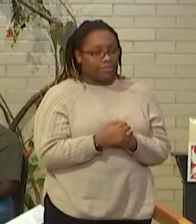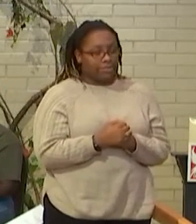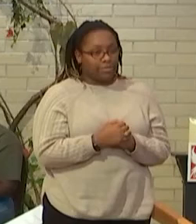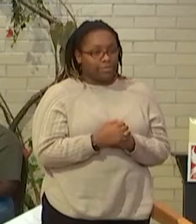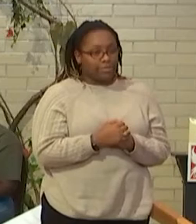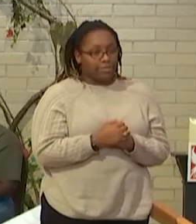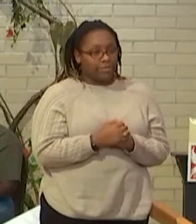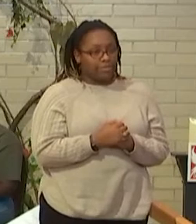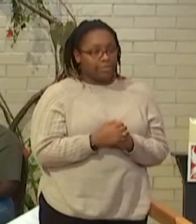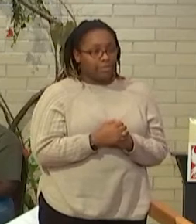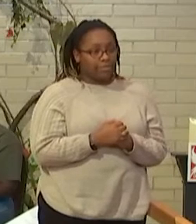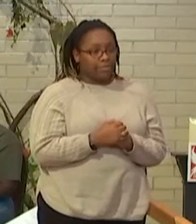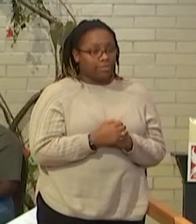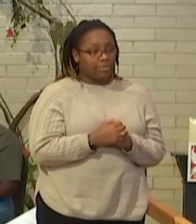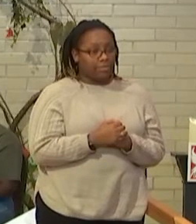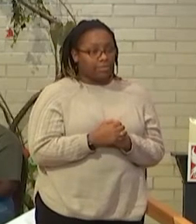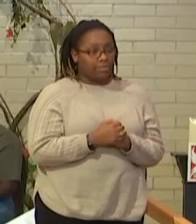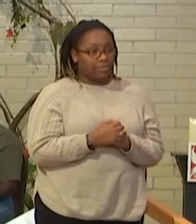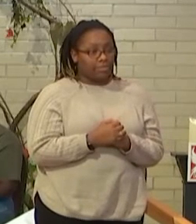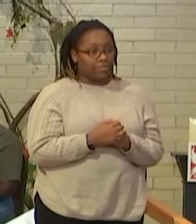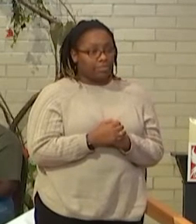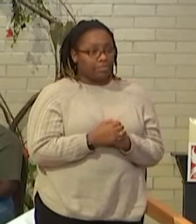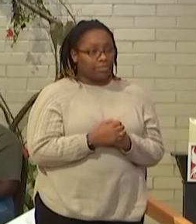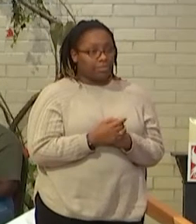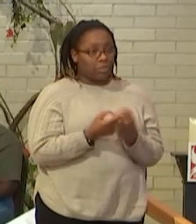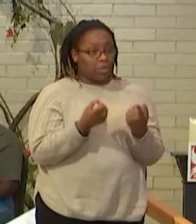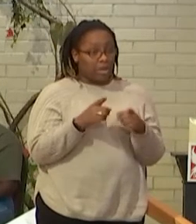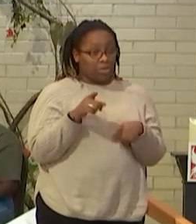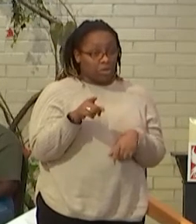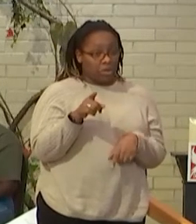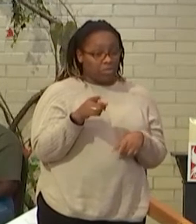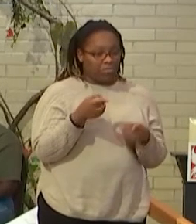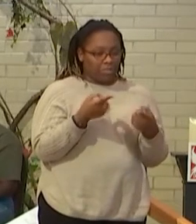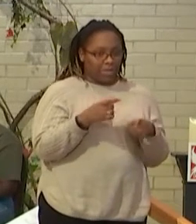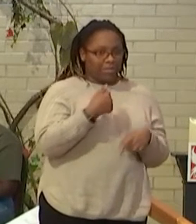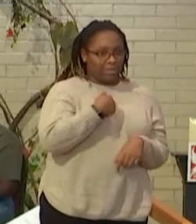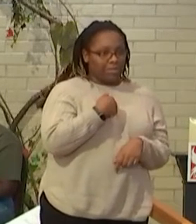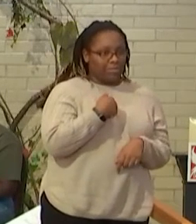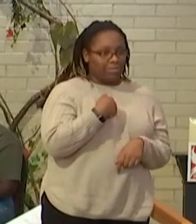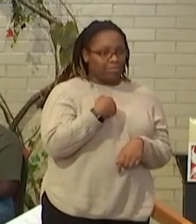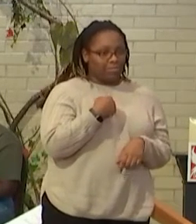if what happened to you happened to me, I would kill myself.